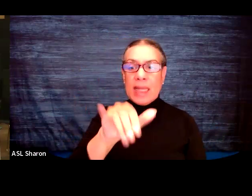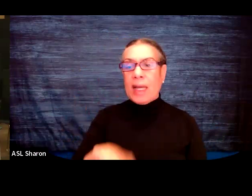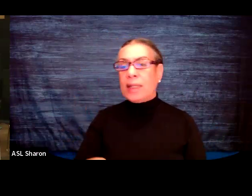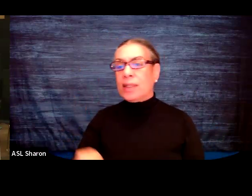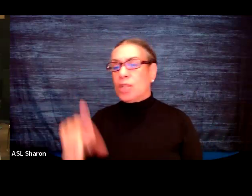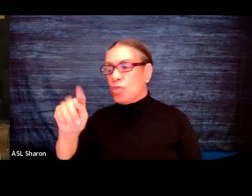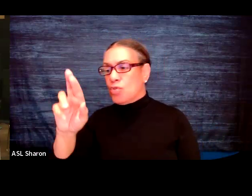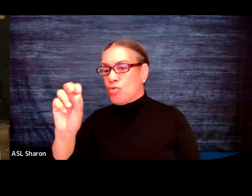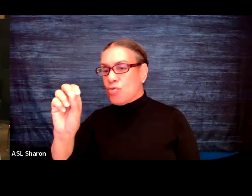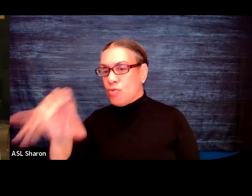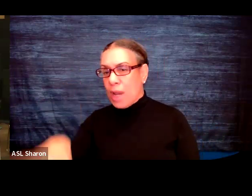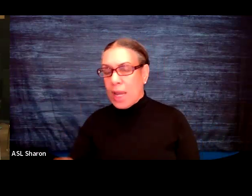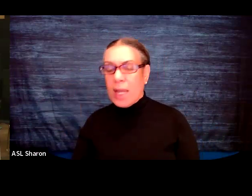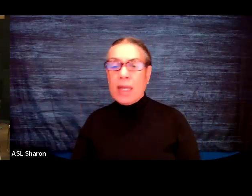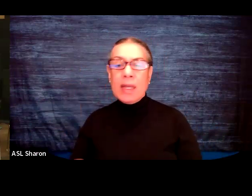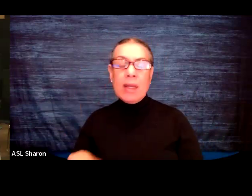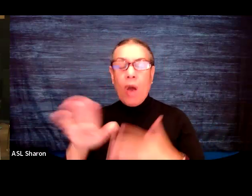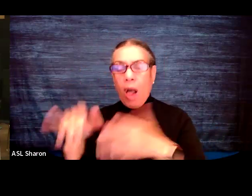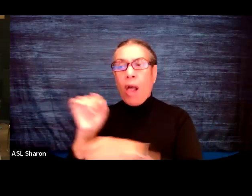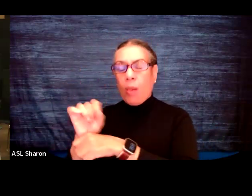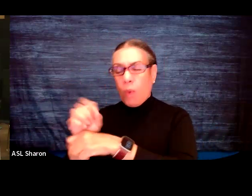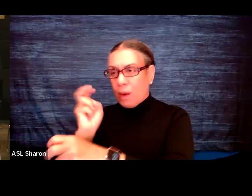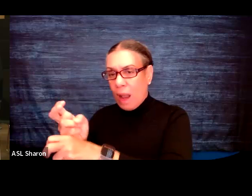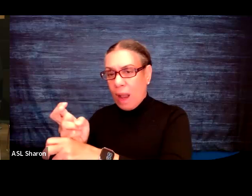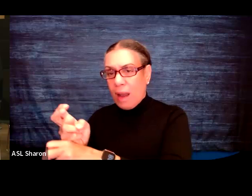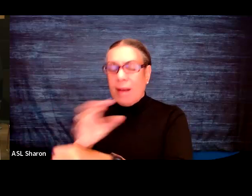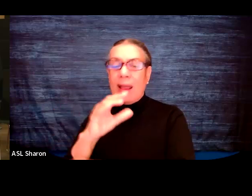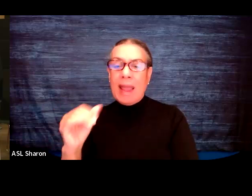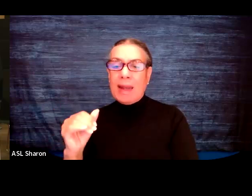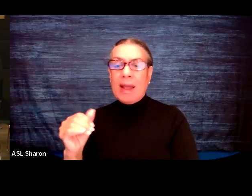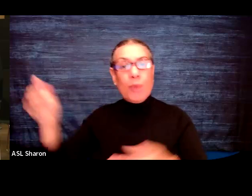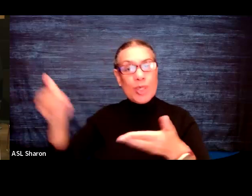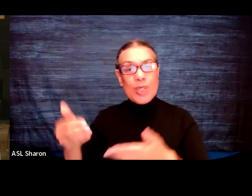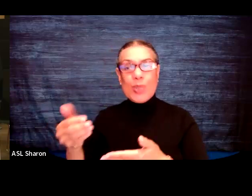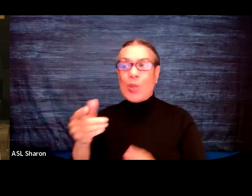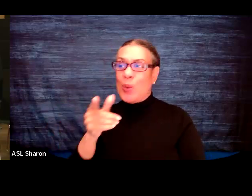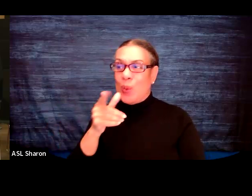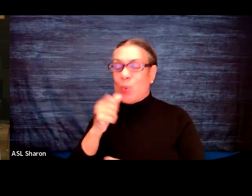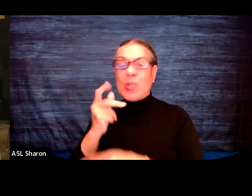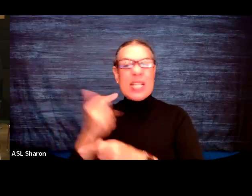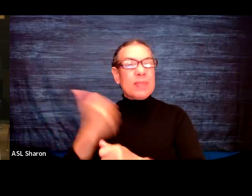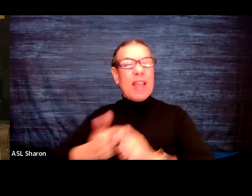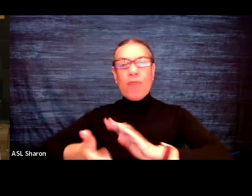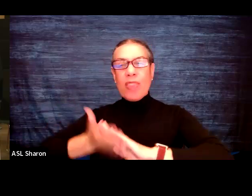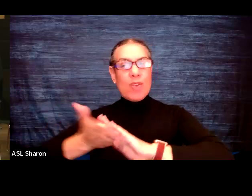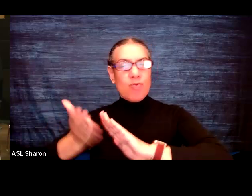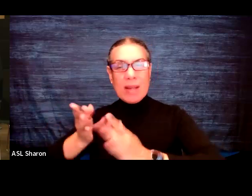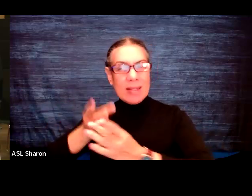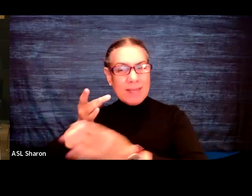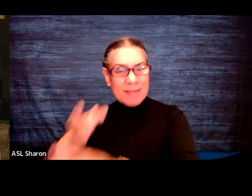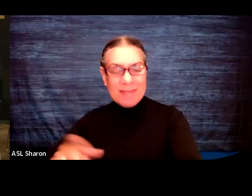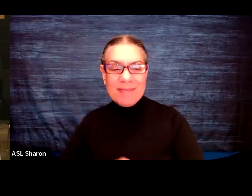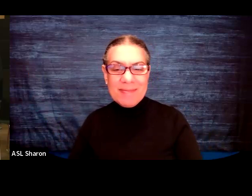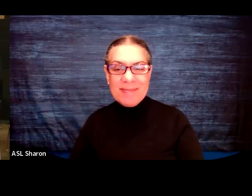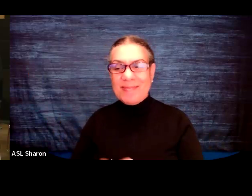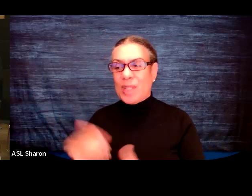working tirelessly to do all the things. And then I want to introduce you to the person who's keeping everything running as well.